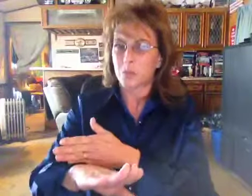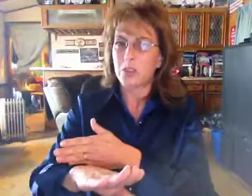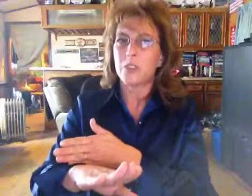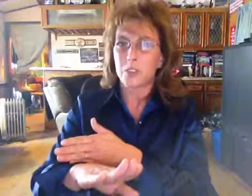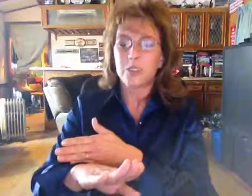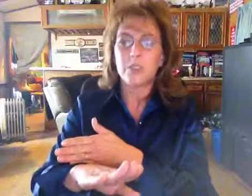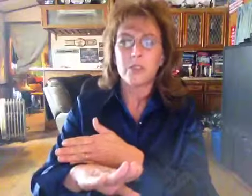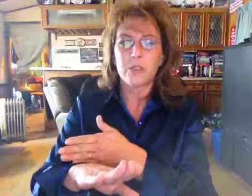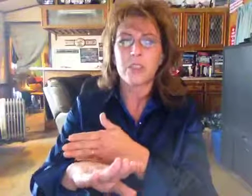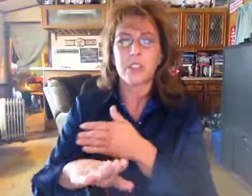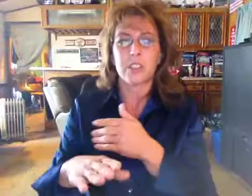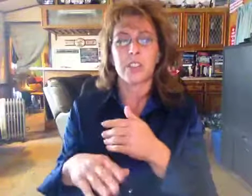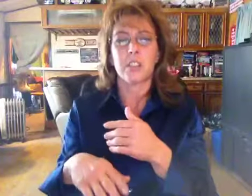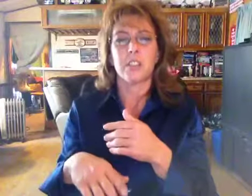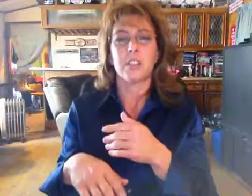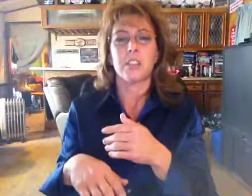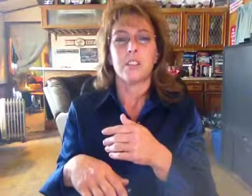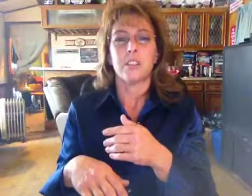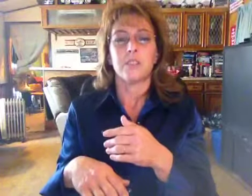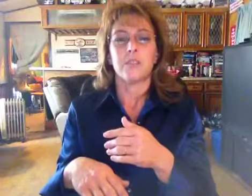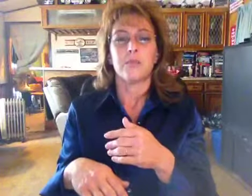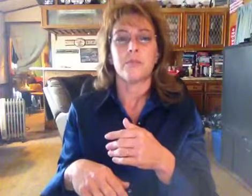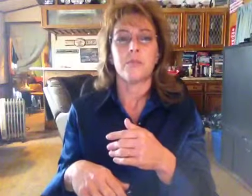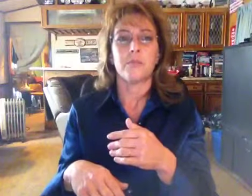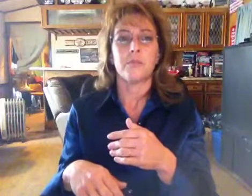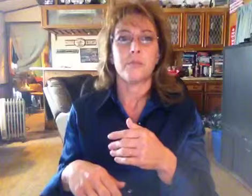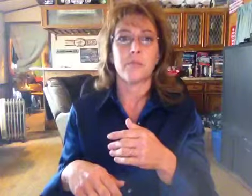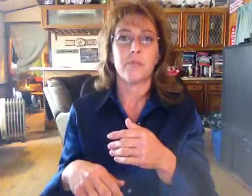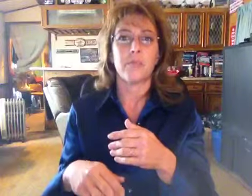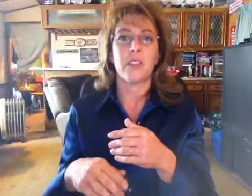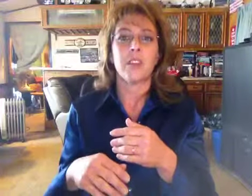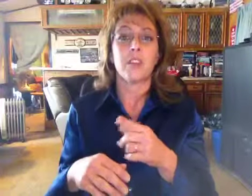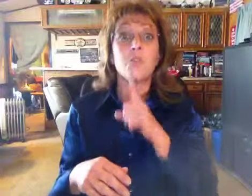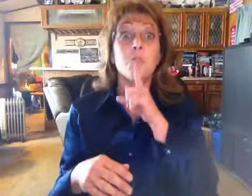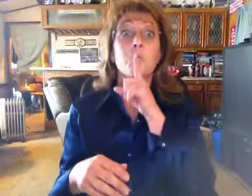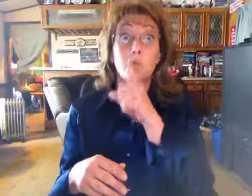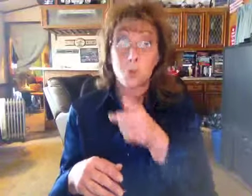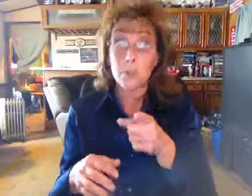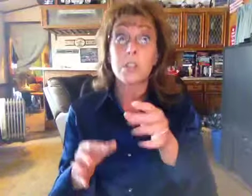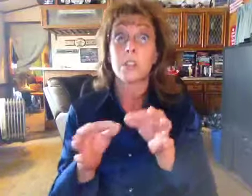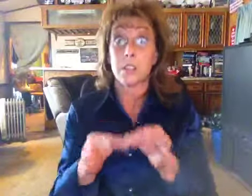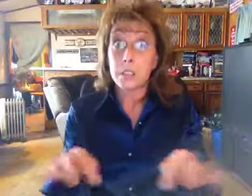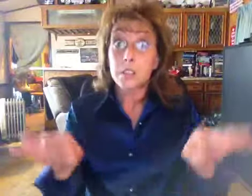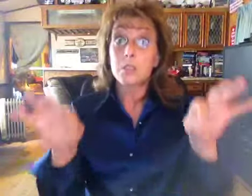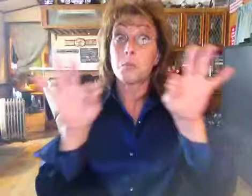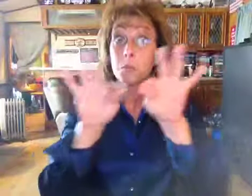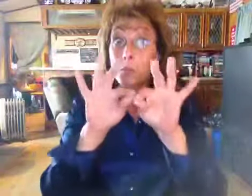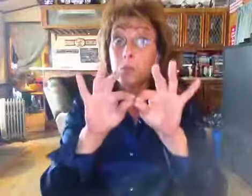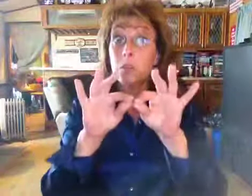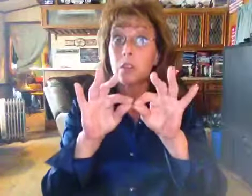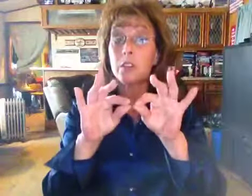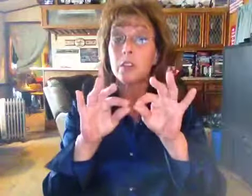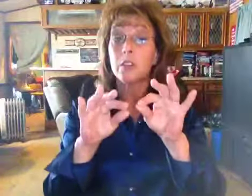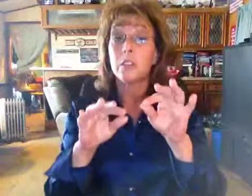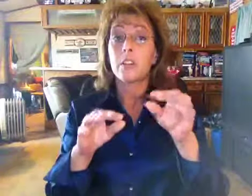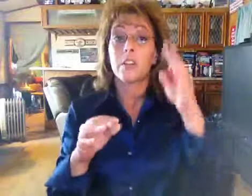And improving your writing is really important, especially if you're going to be going on to high school and writing college papers, that the